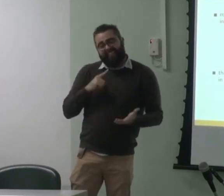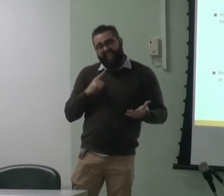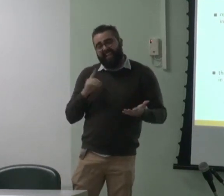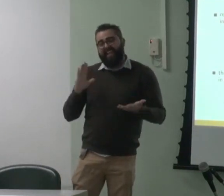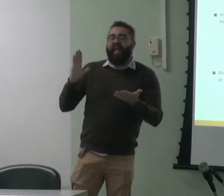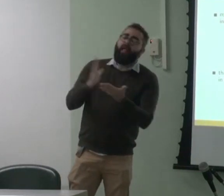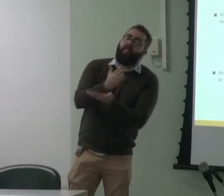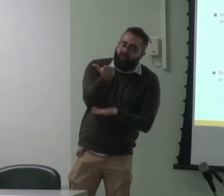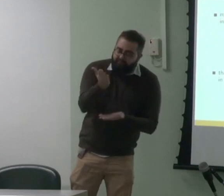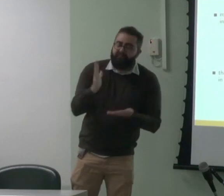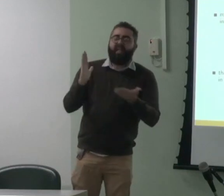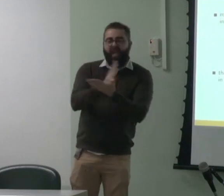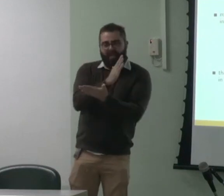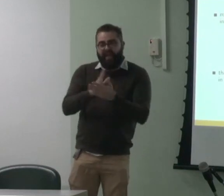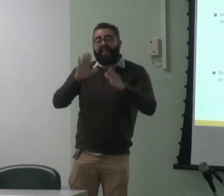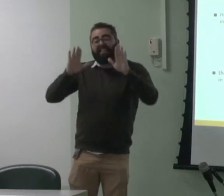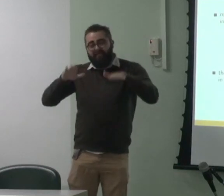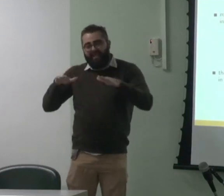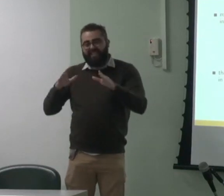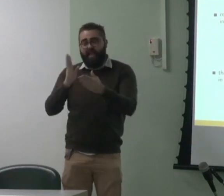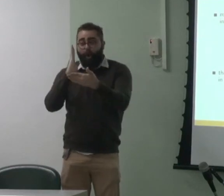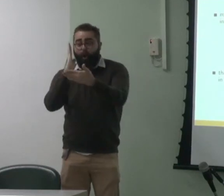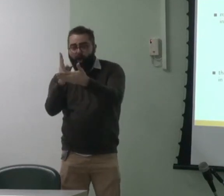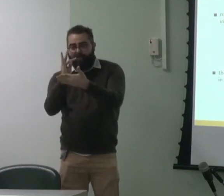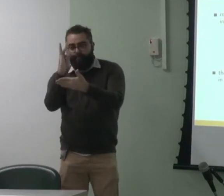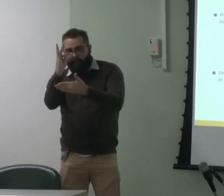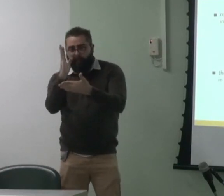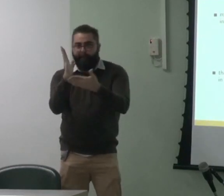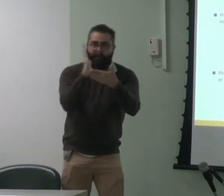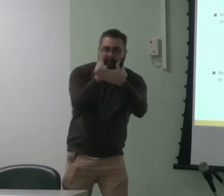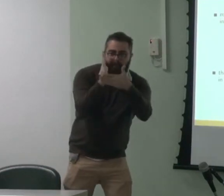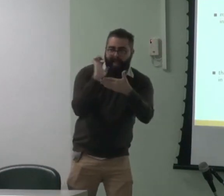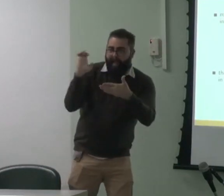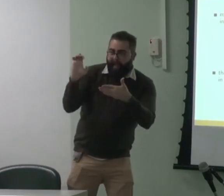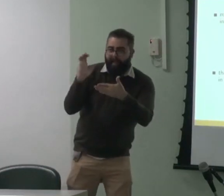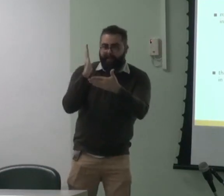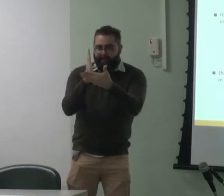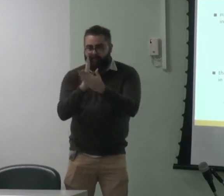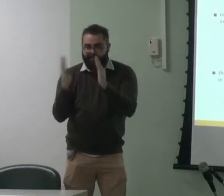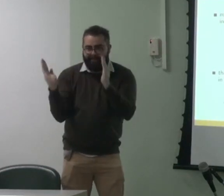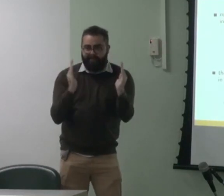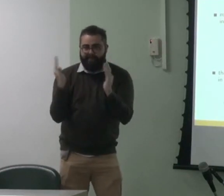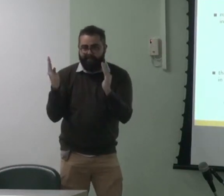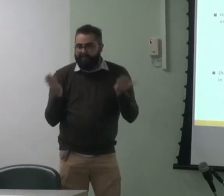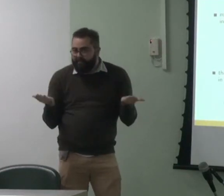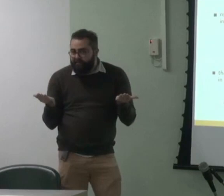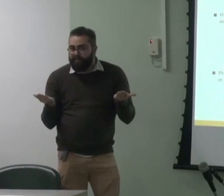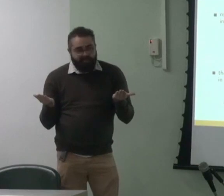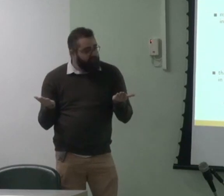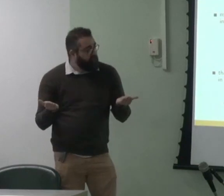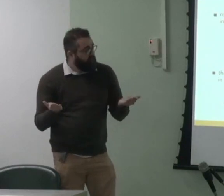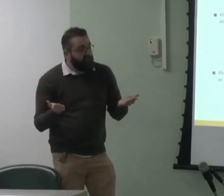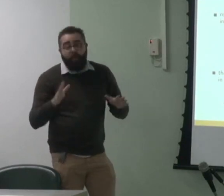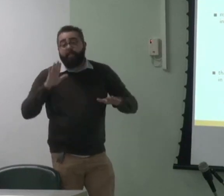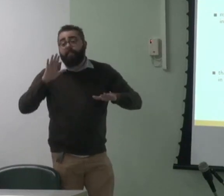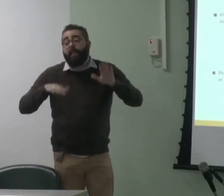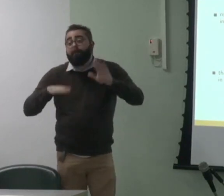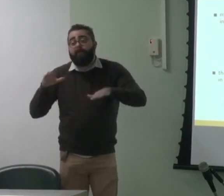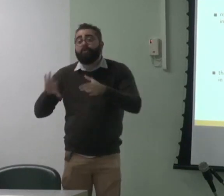same lemma. Or if we say, okay, we have written as the participle form of to write, so we can even